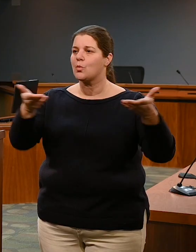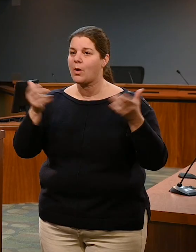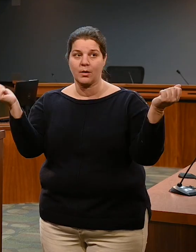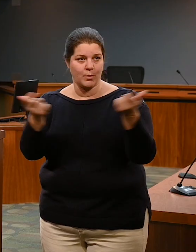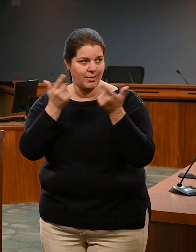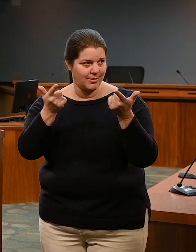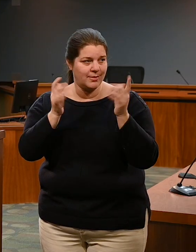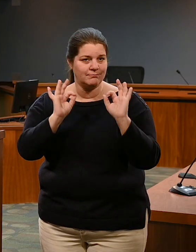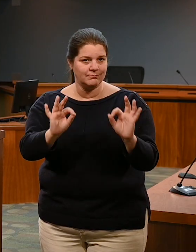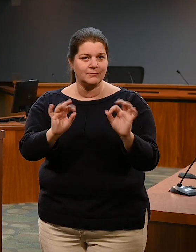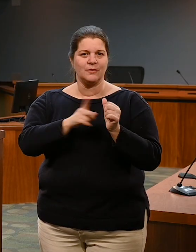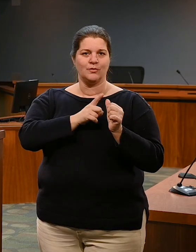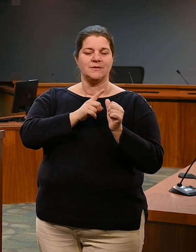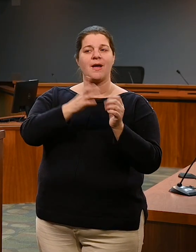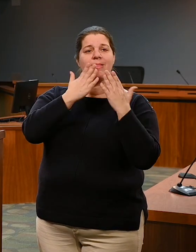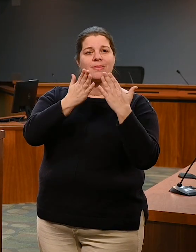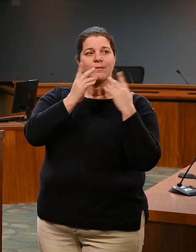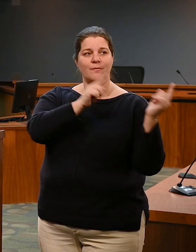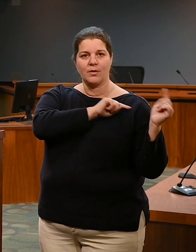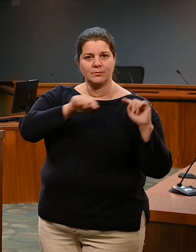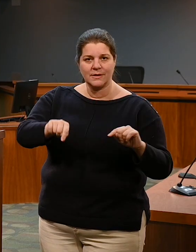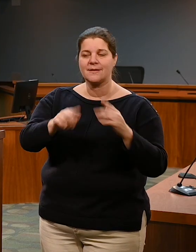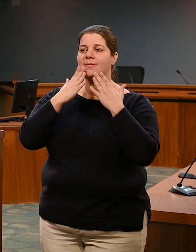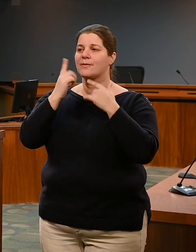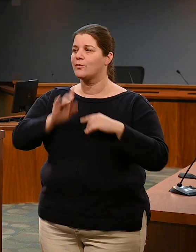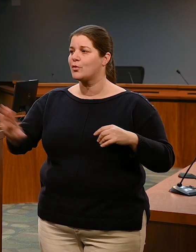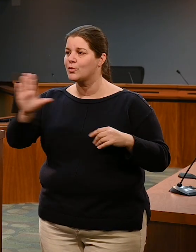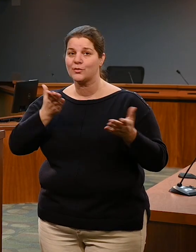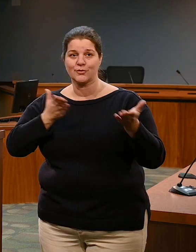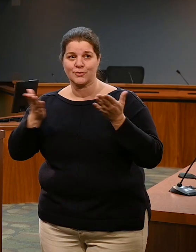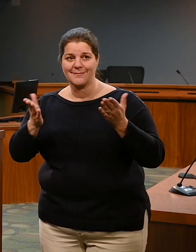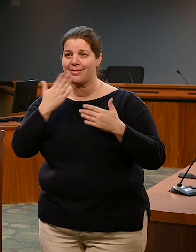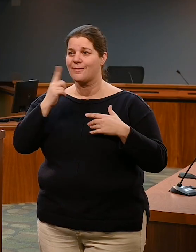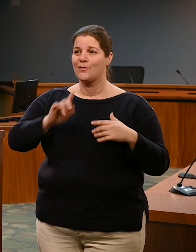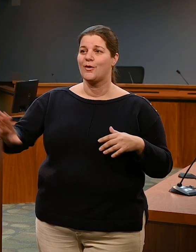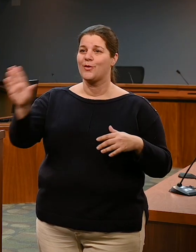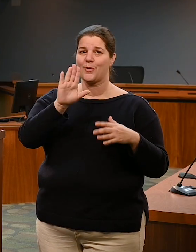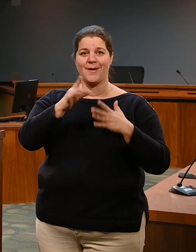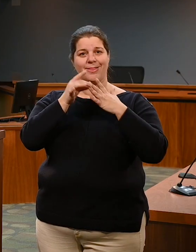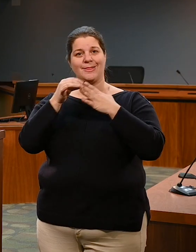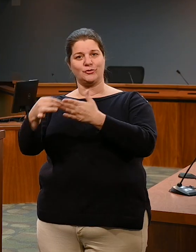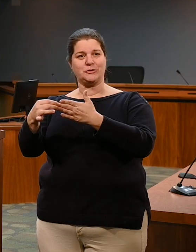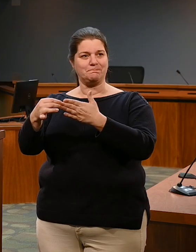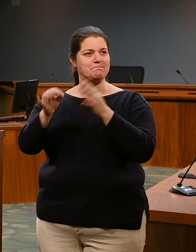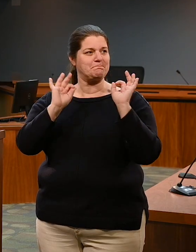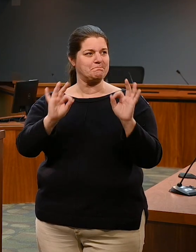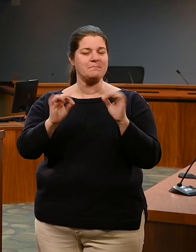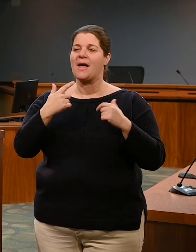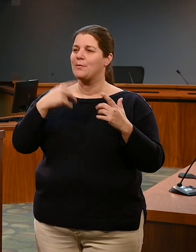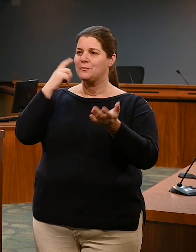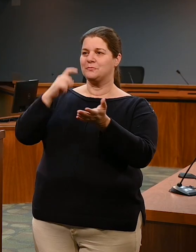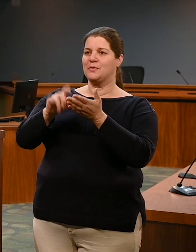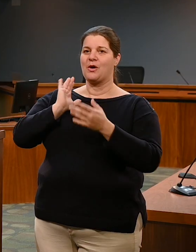all. I'm thankful for your presence. I'm thankful for your service. I'm thankful for your leadership. I want to recognize our